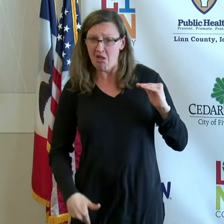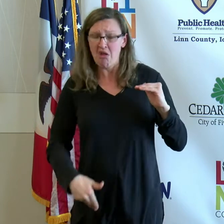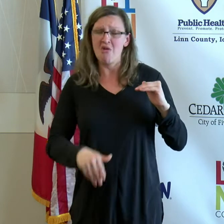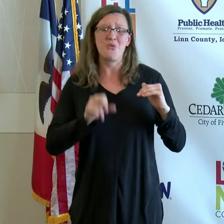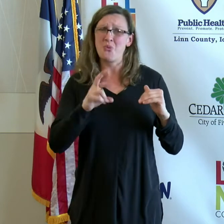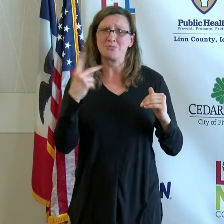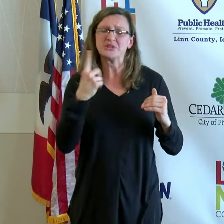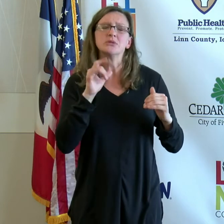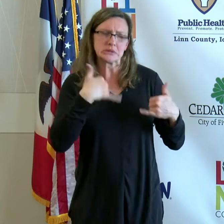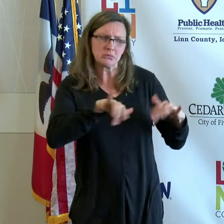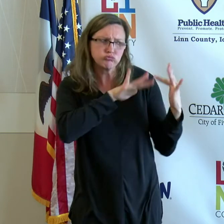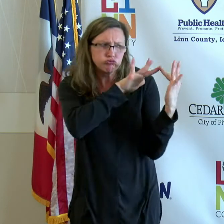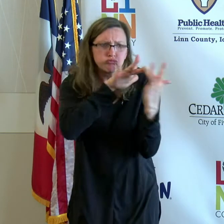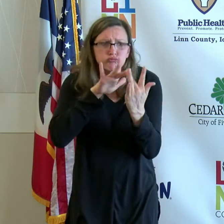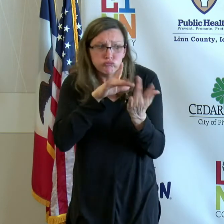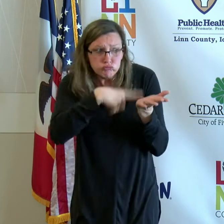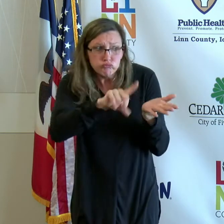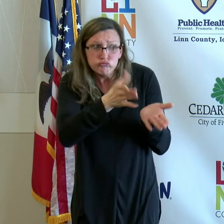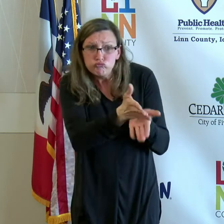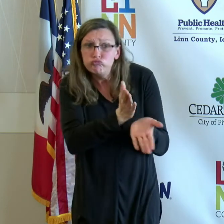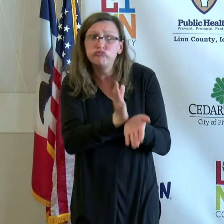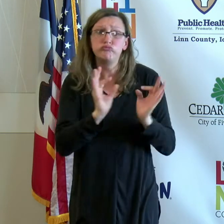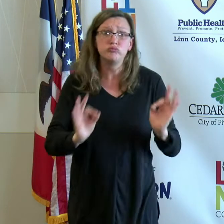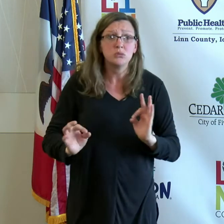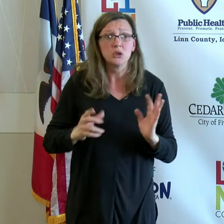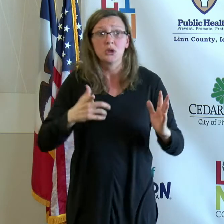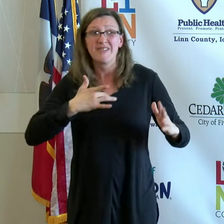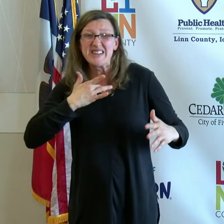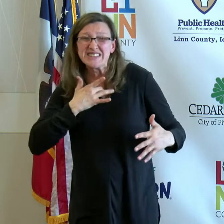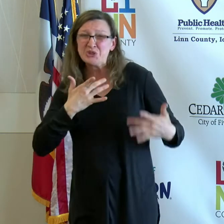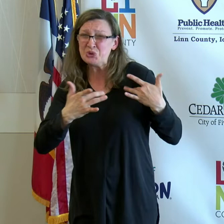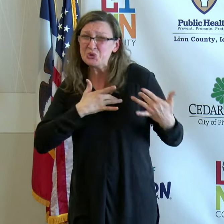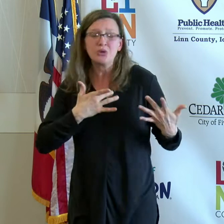need of support, please contact the Foundation 2 crisis line